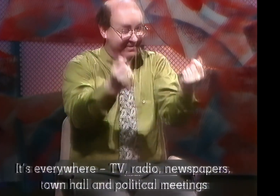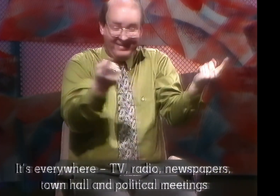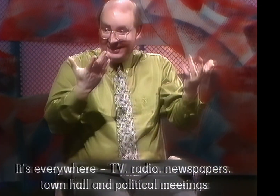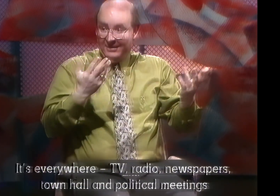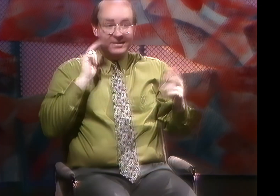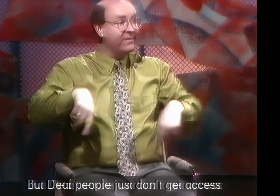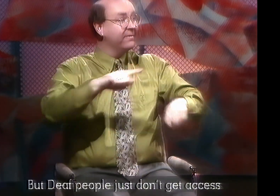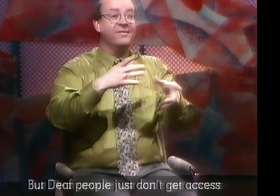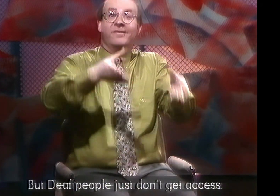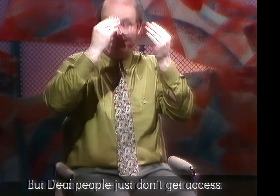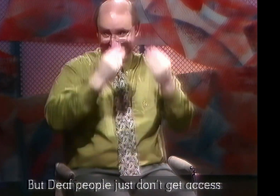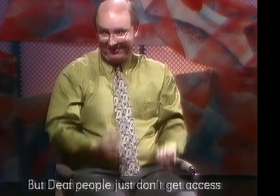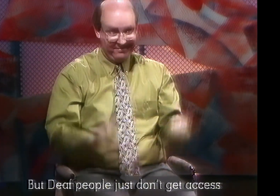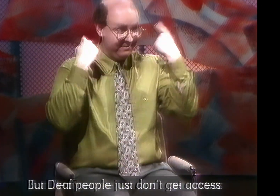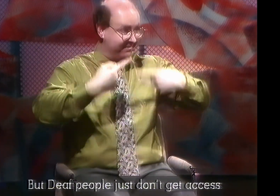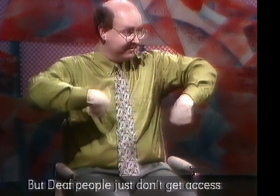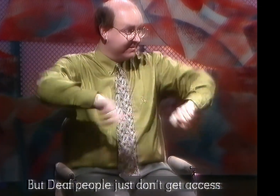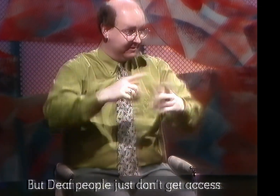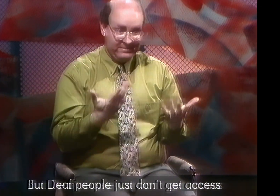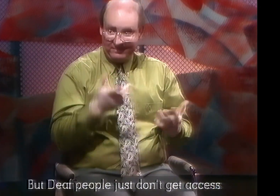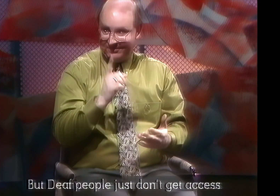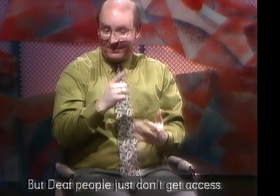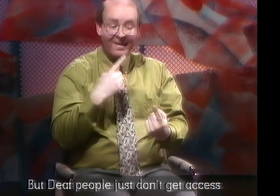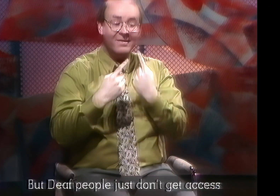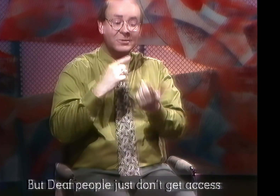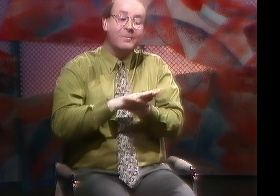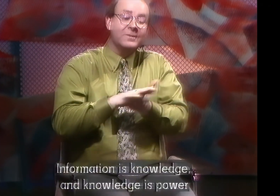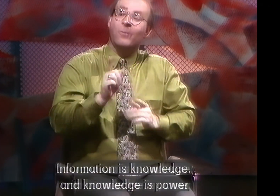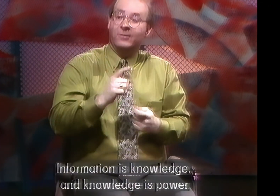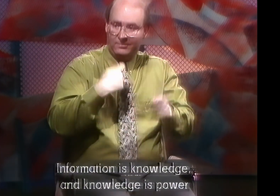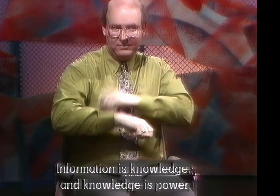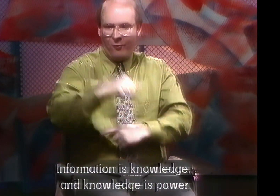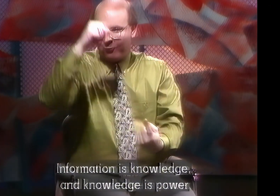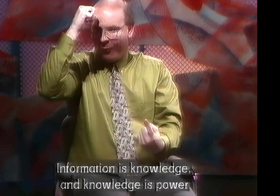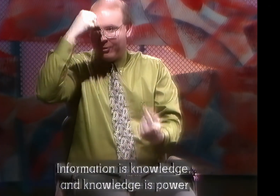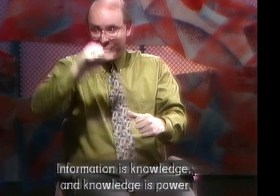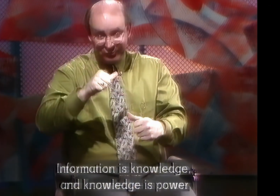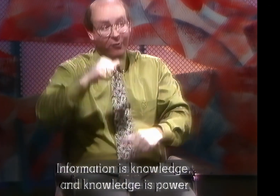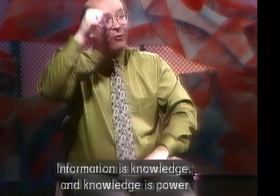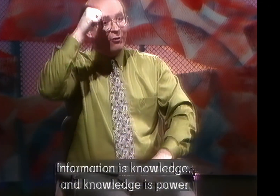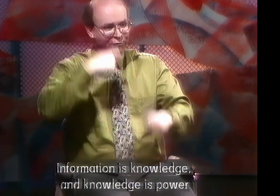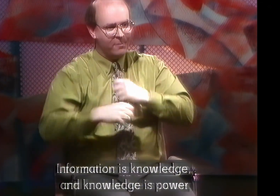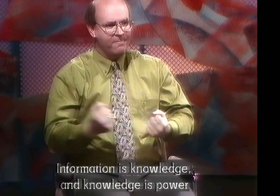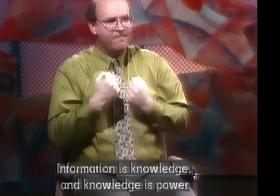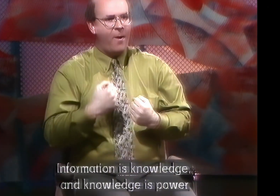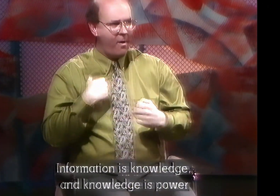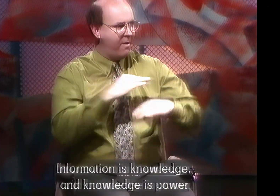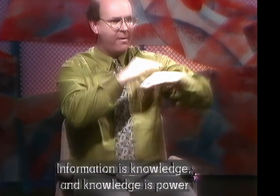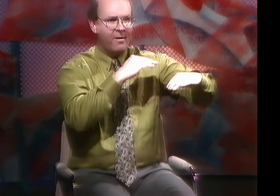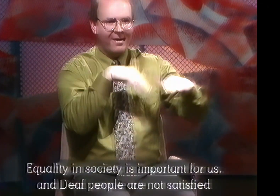meetings. But deaf people just don't get access. We miss out. Now, information is knowledge, and knowledge is power.